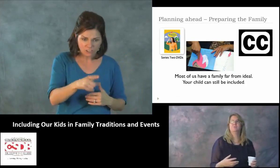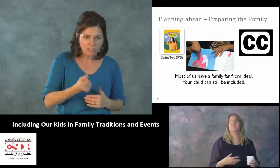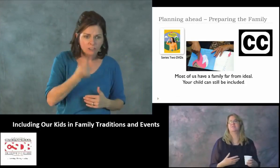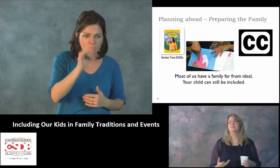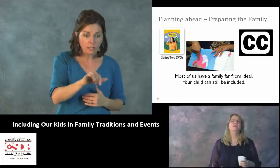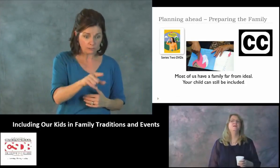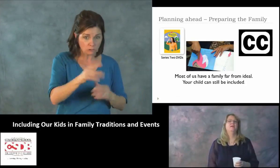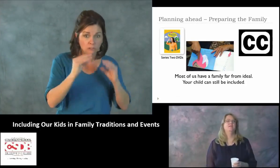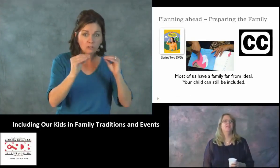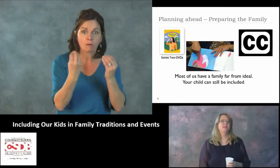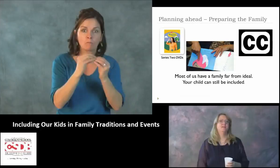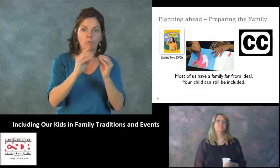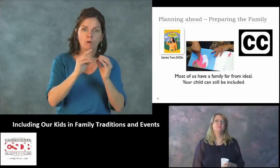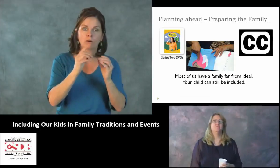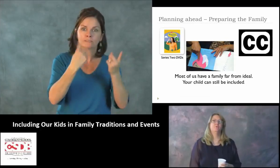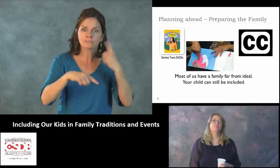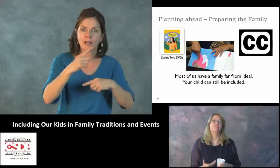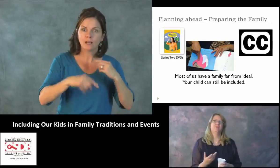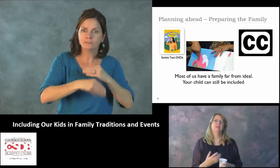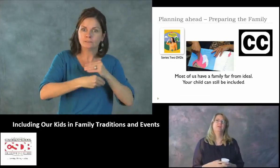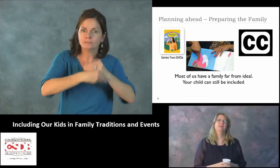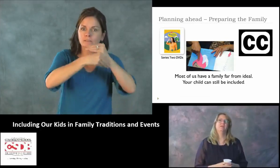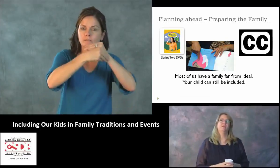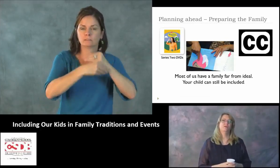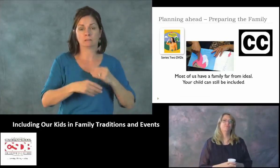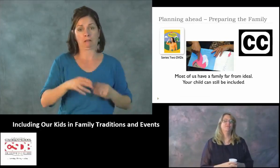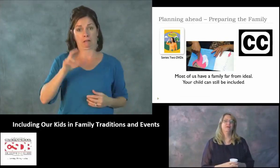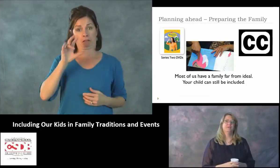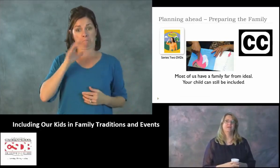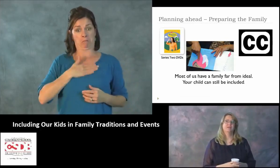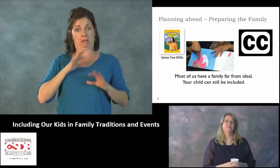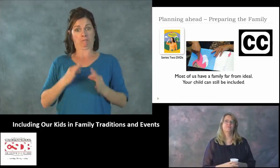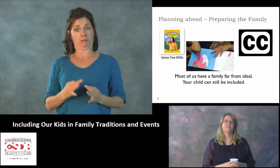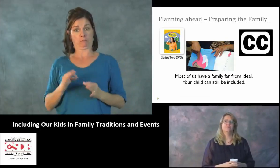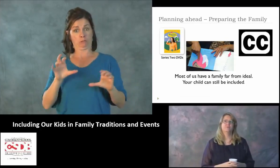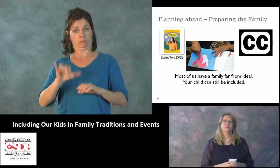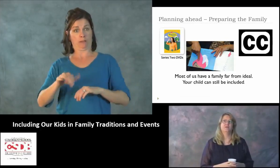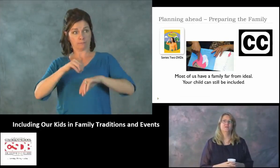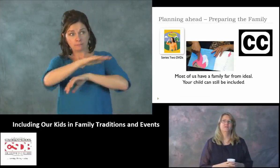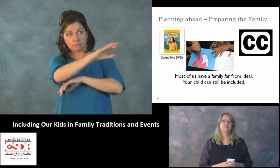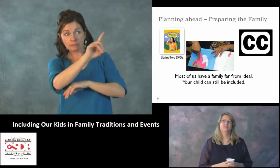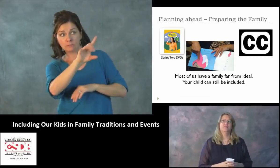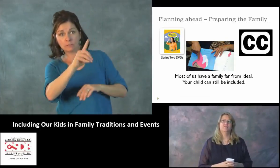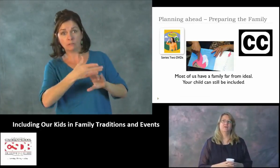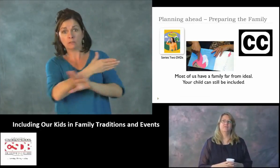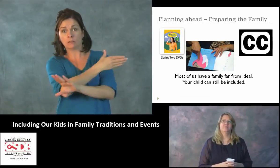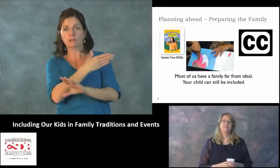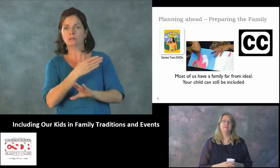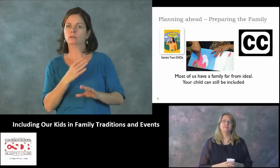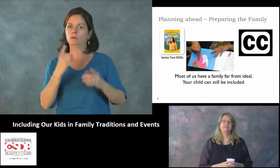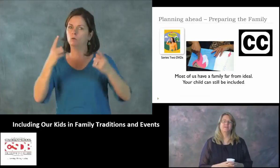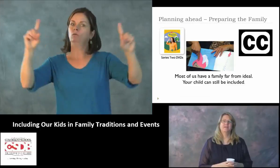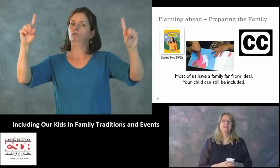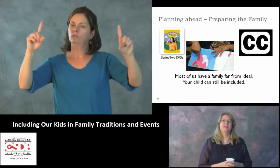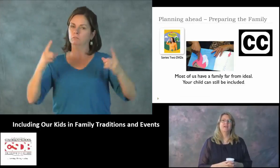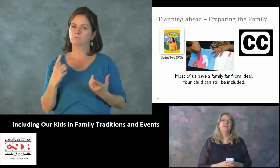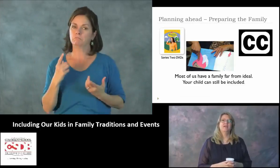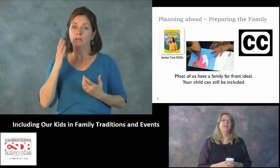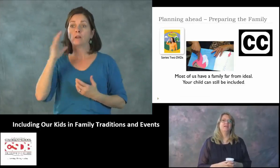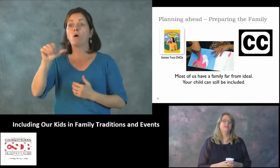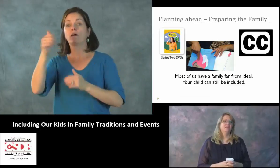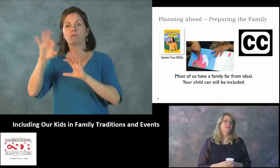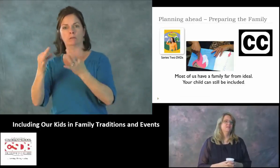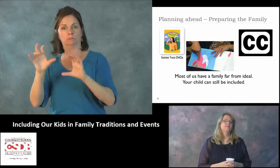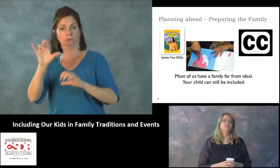me some new ones. That has been a beautiful thing in our own family, and I know it's worked well for other families.